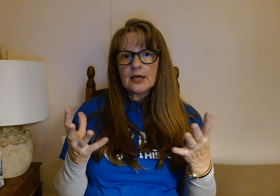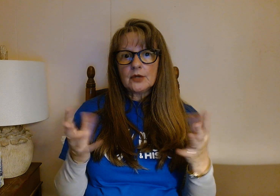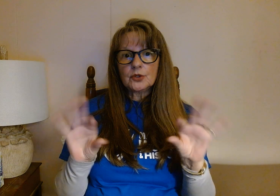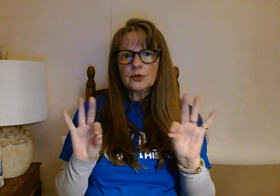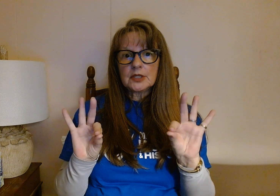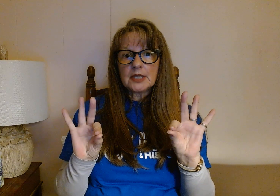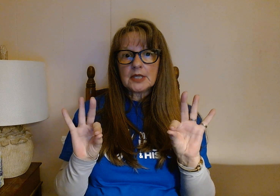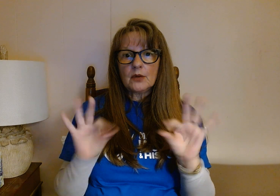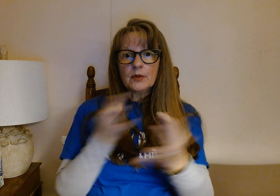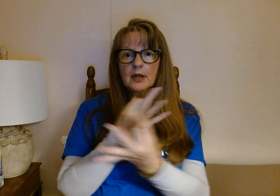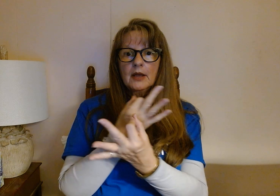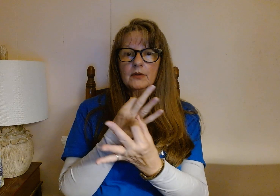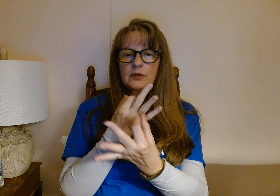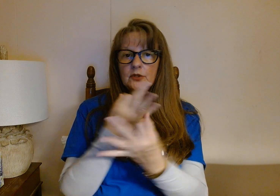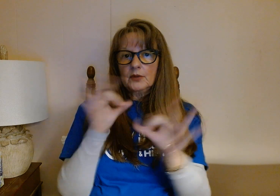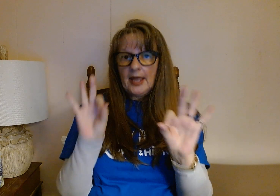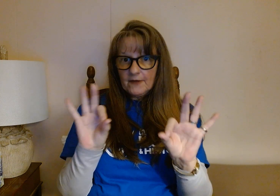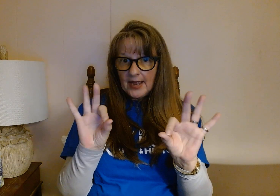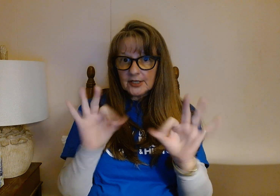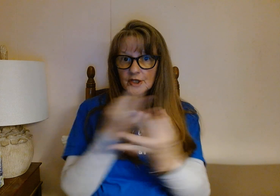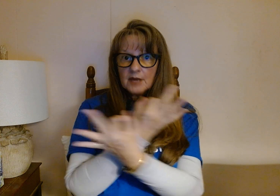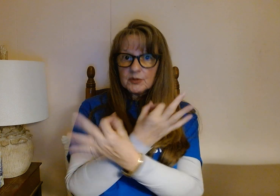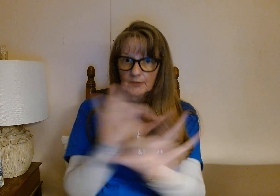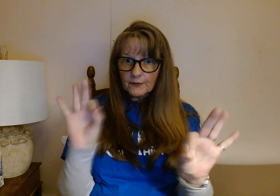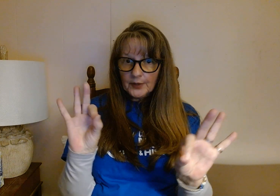so you can say F hand shapes were free.